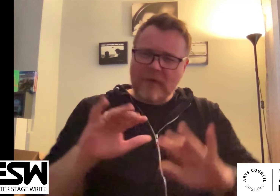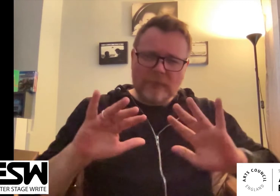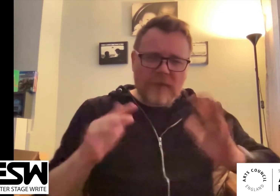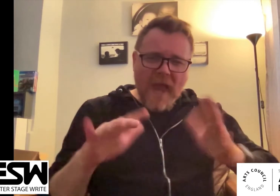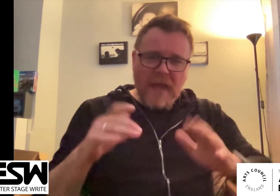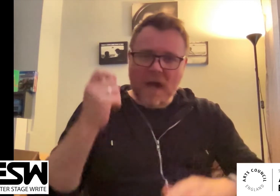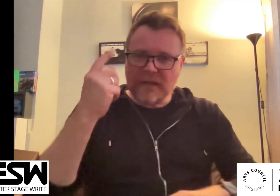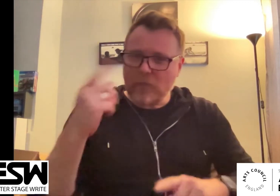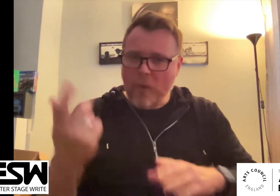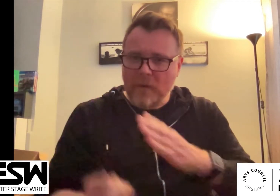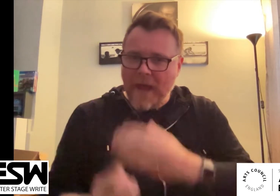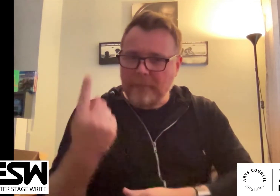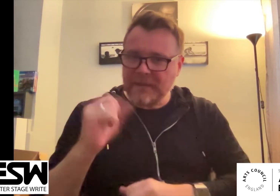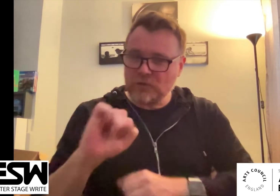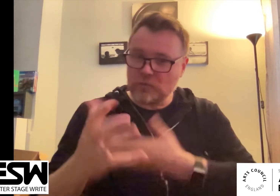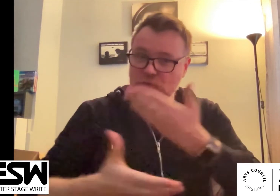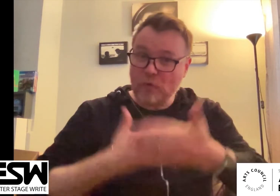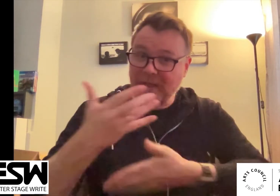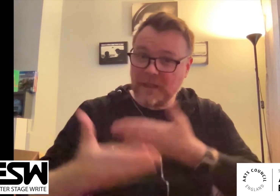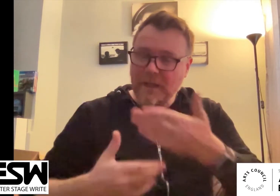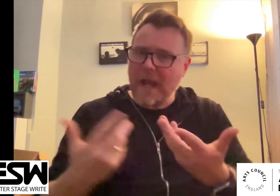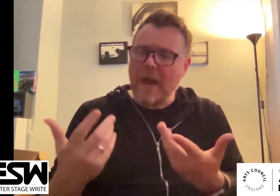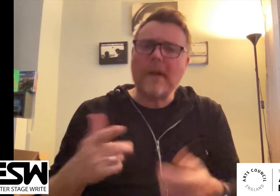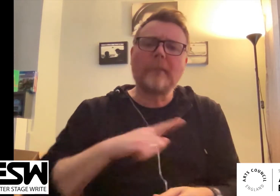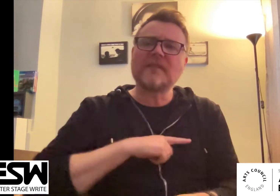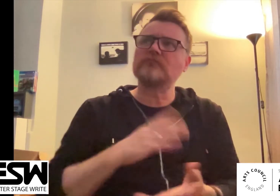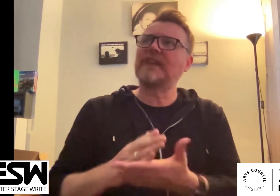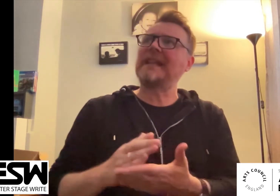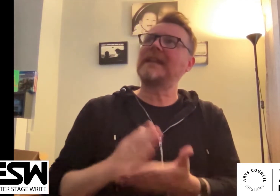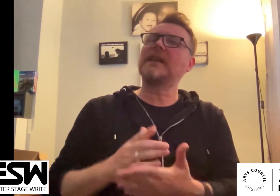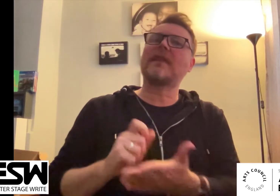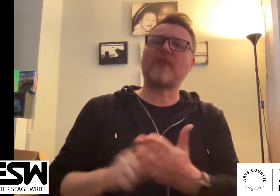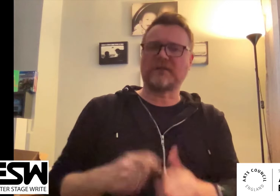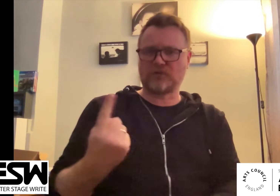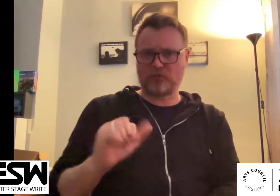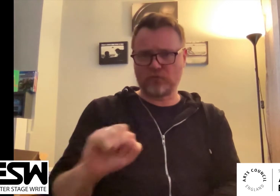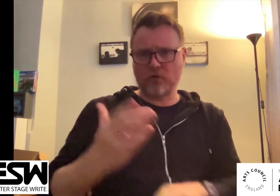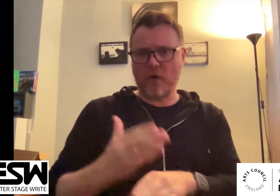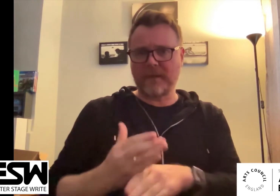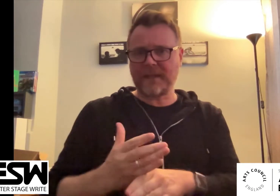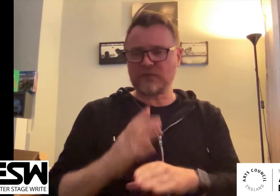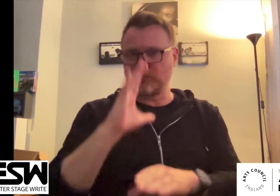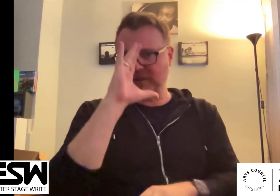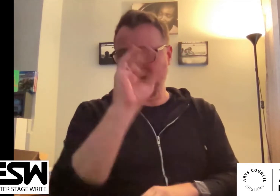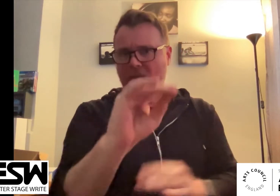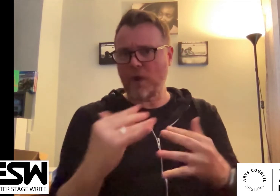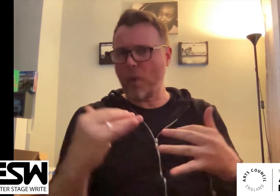So you should have a fair idea of what's going to happen in your story. Really, it's your job as a writer to tell the audience